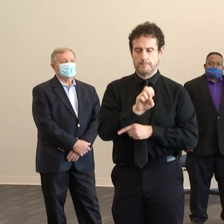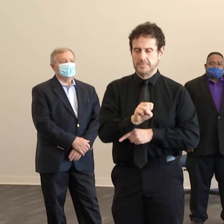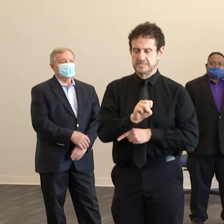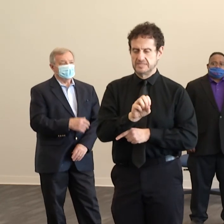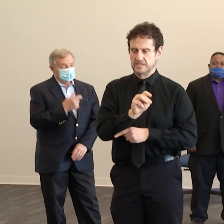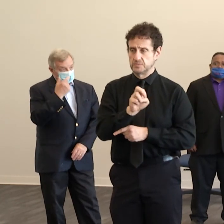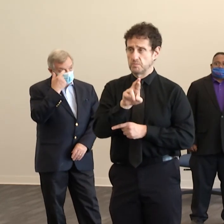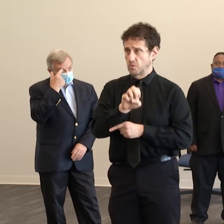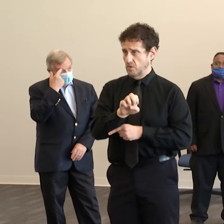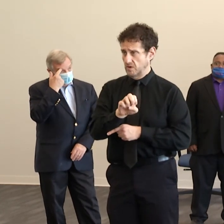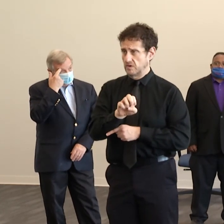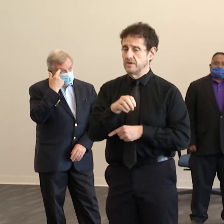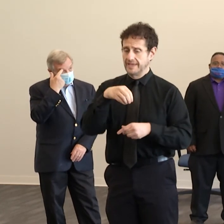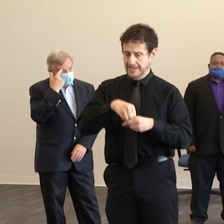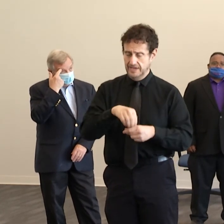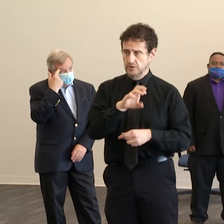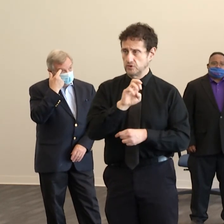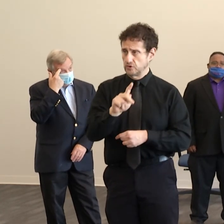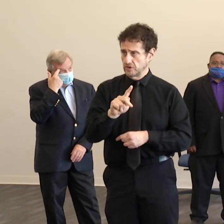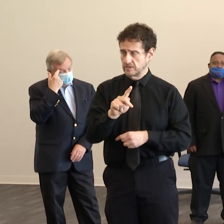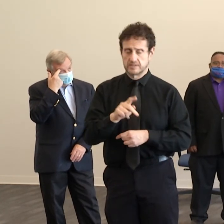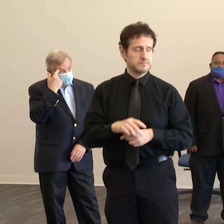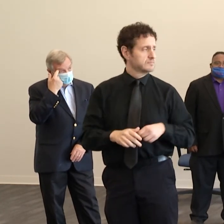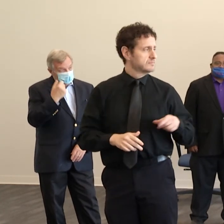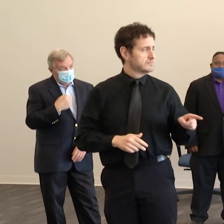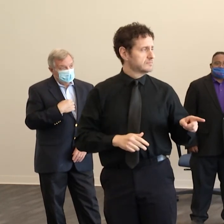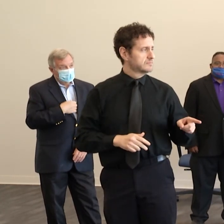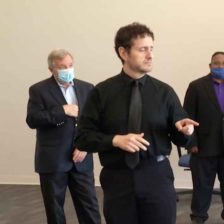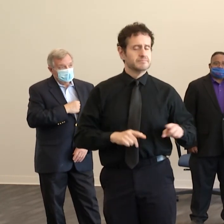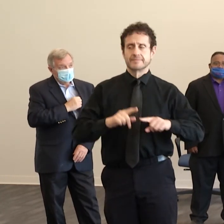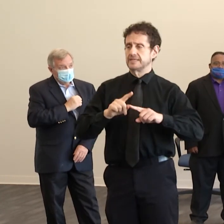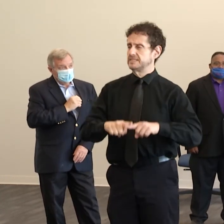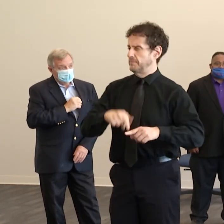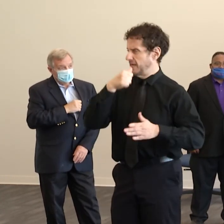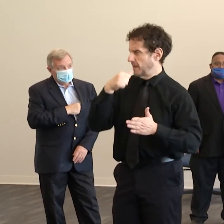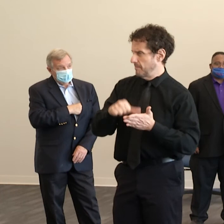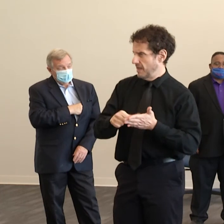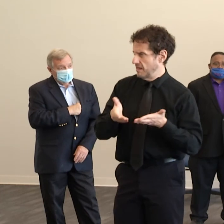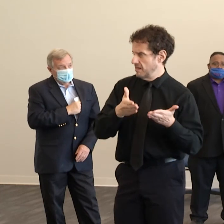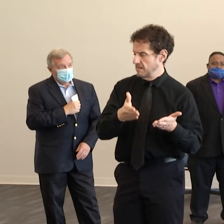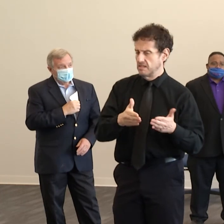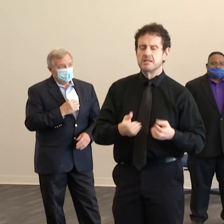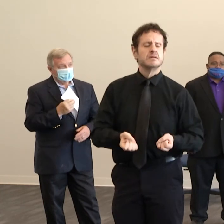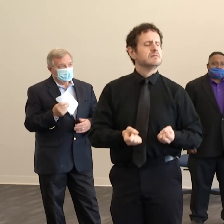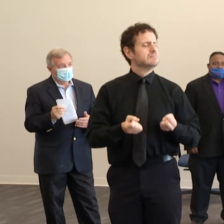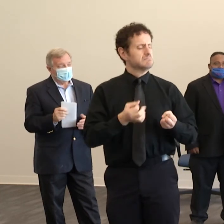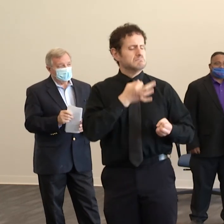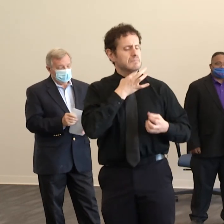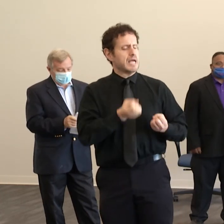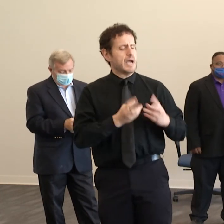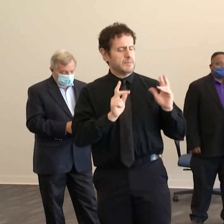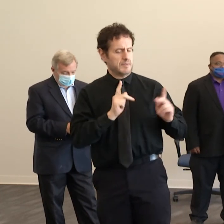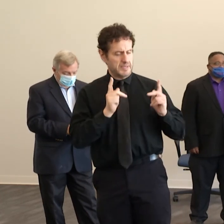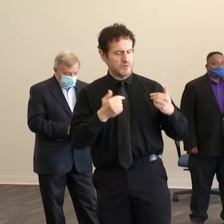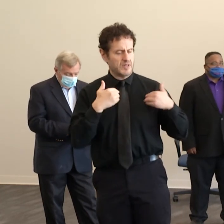Cook County? That is I think dependent you on, alluded dependent on to mail it, but delivery of their any meds, is that what estimate you're as to saying? how many people